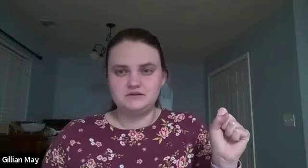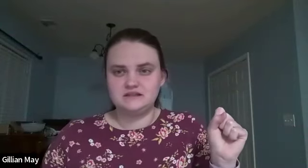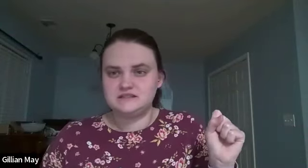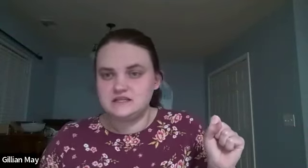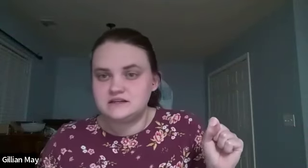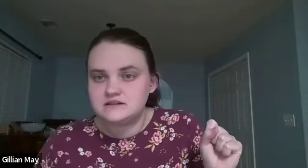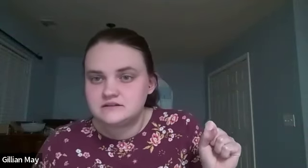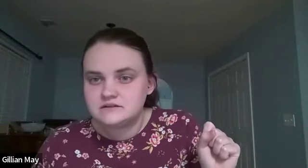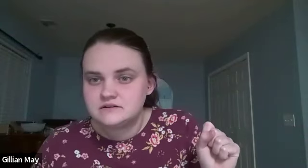like to see?